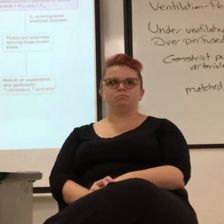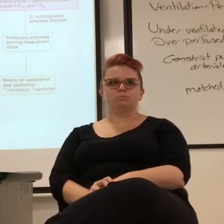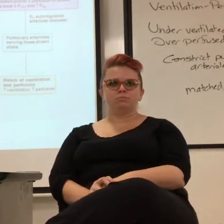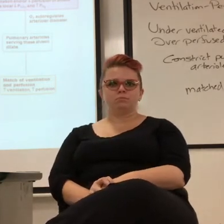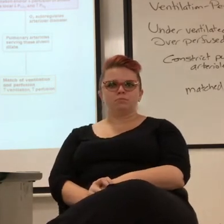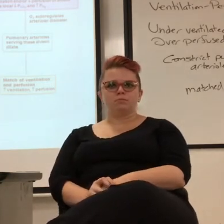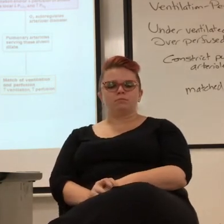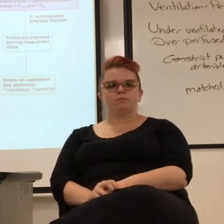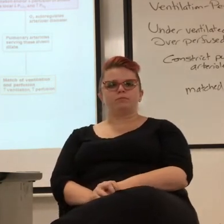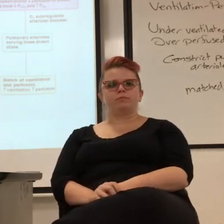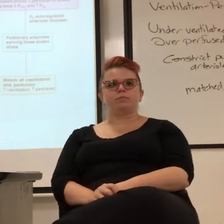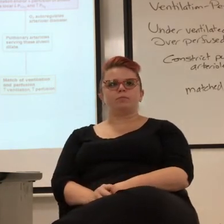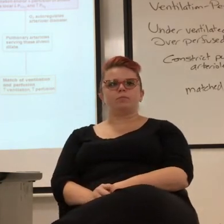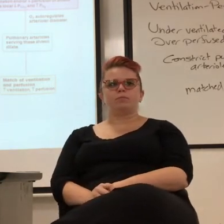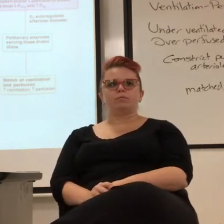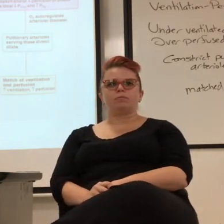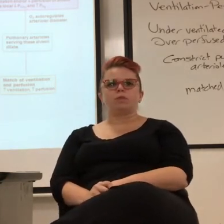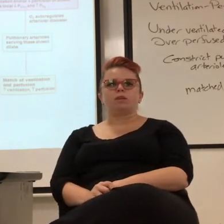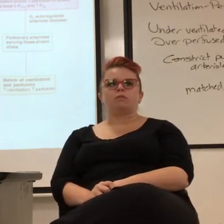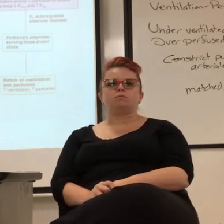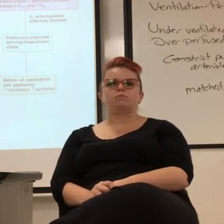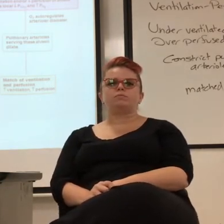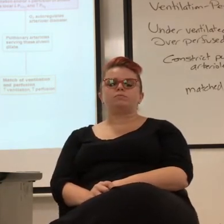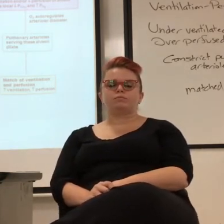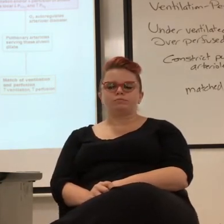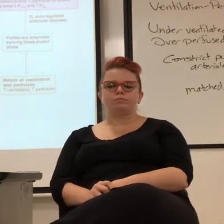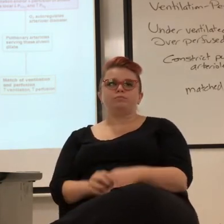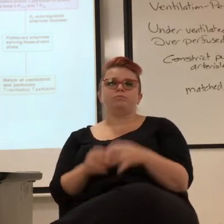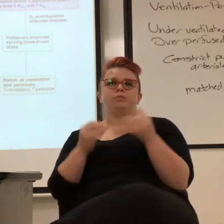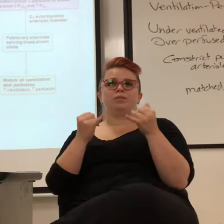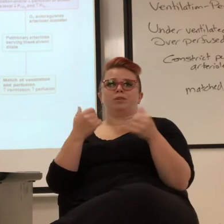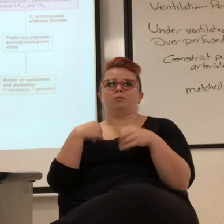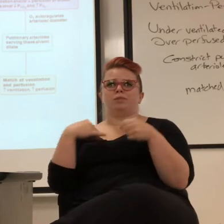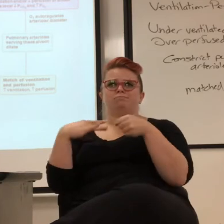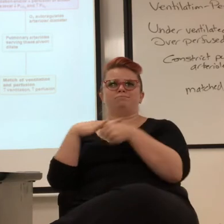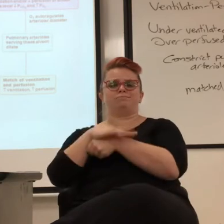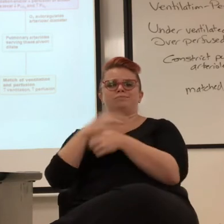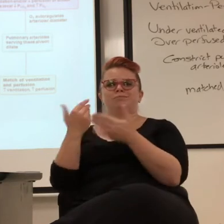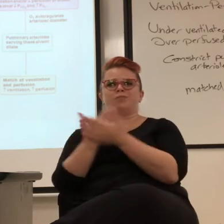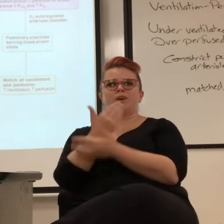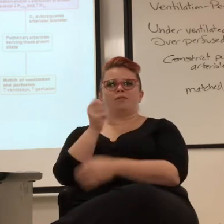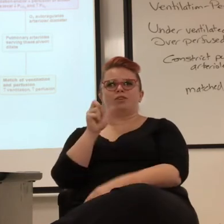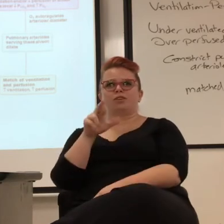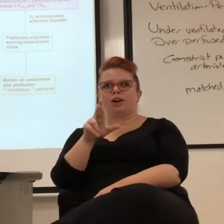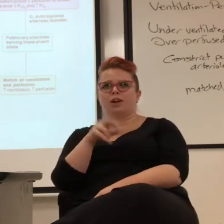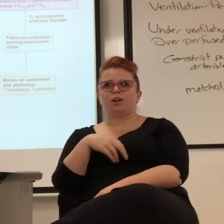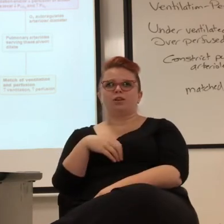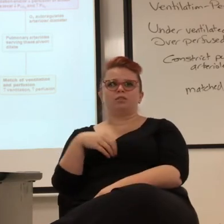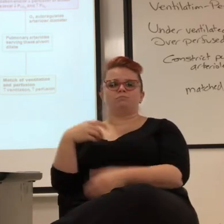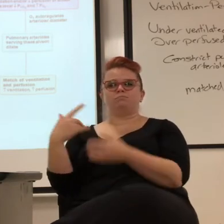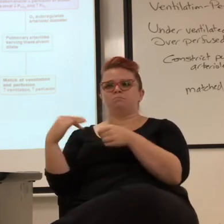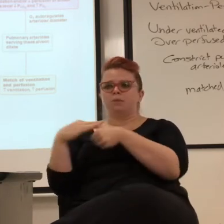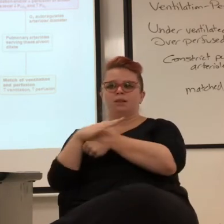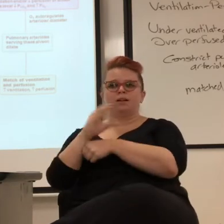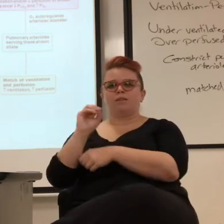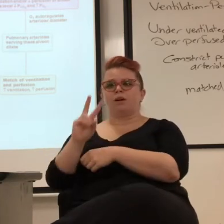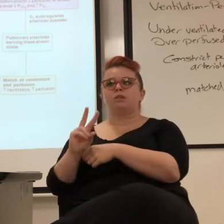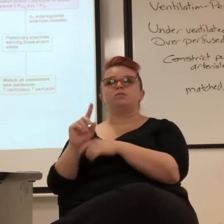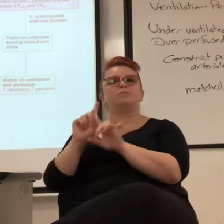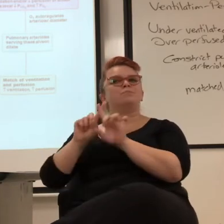So here you're saying, okay, I got lots of fresh air. I got lots of oxygen, but I'm